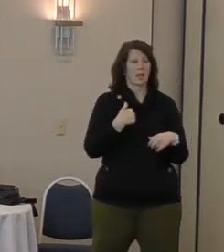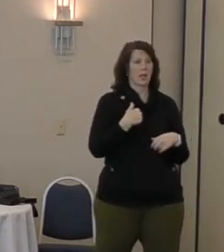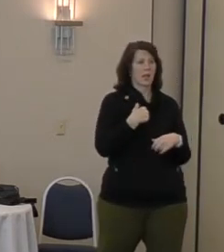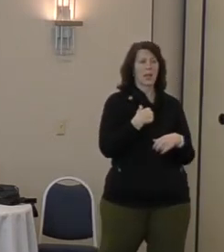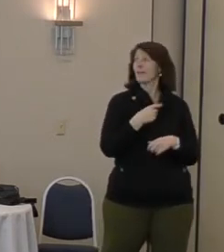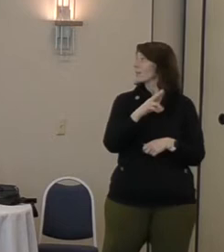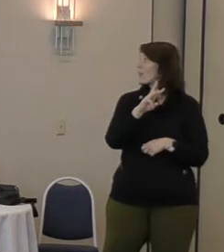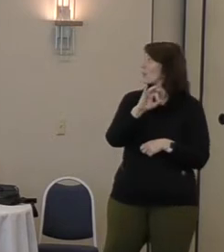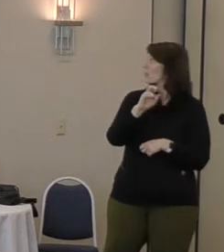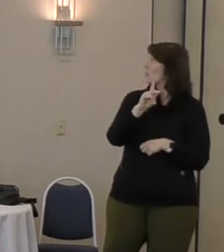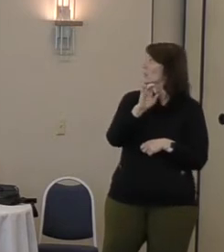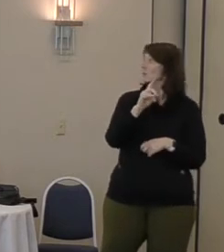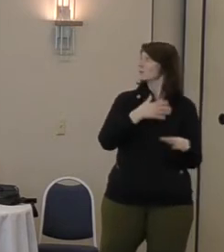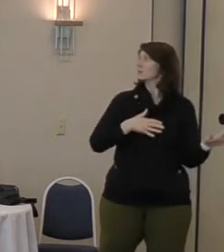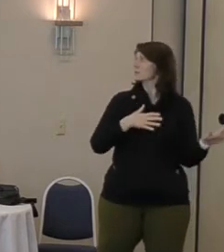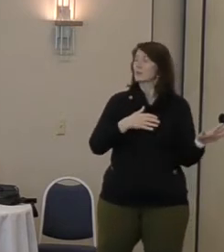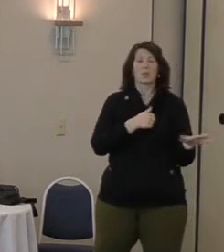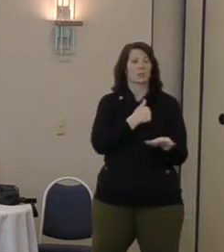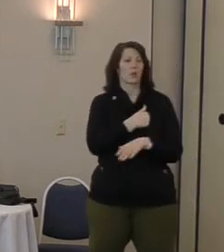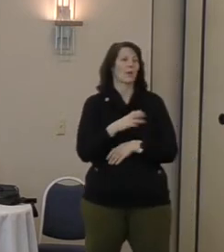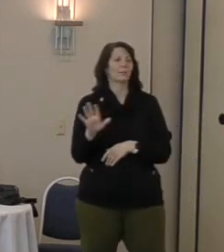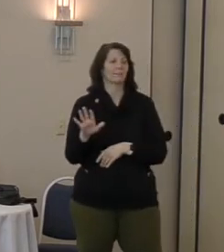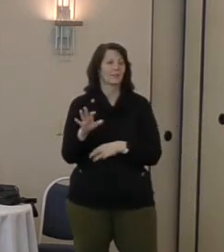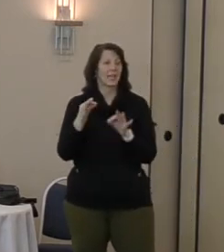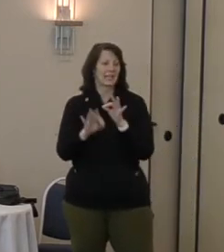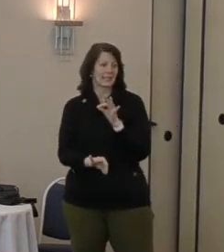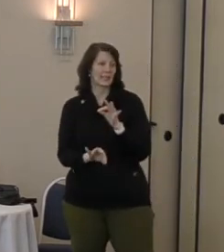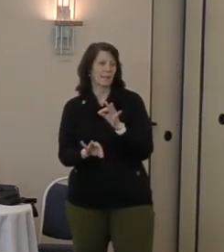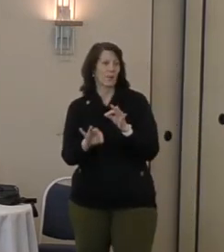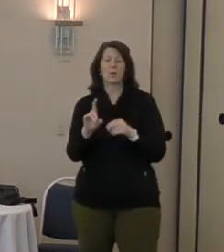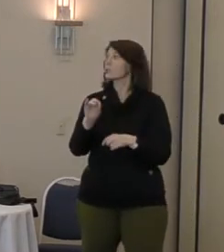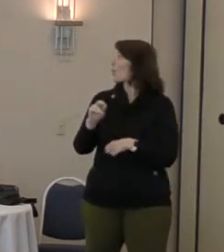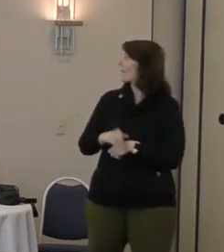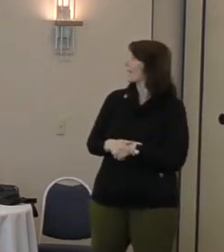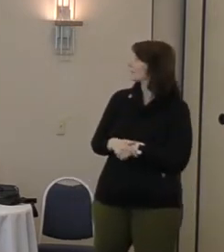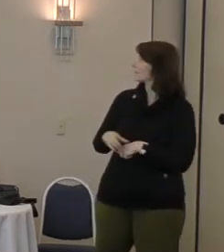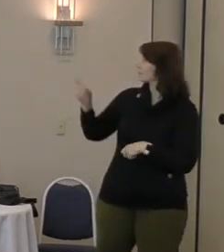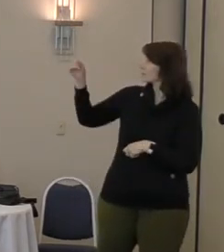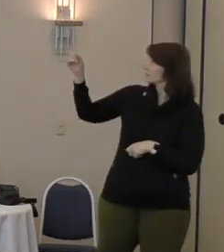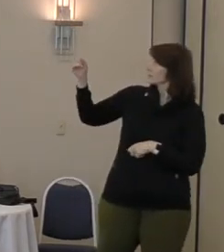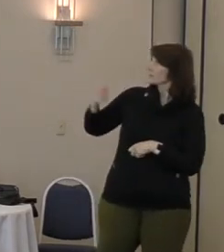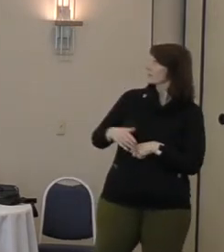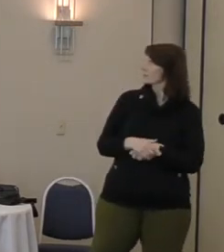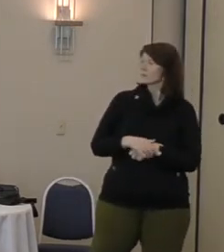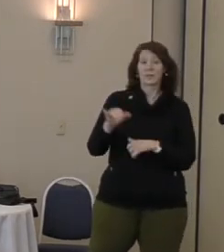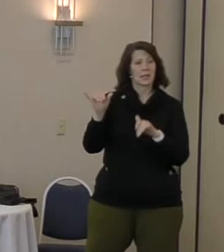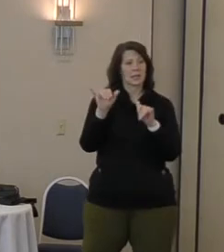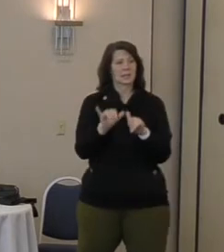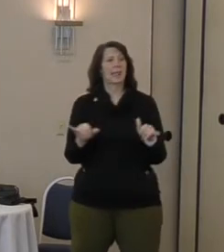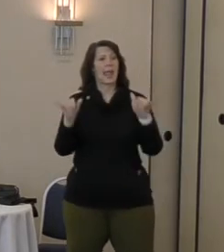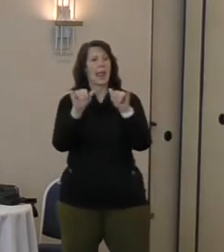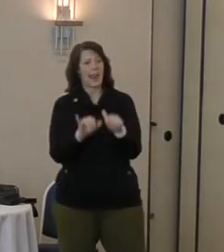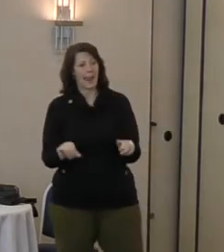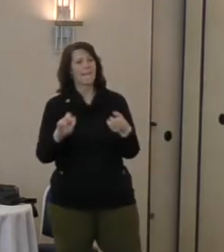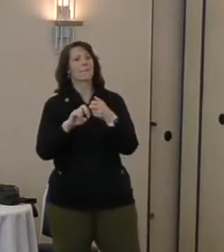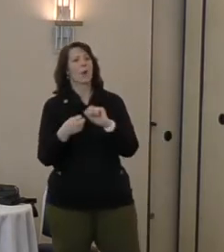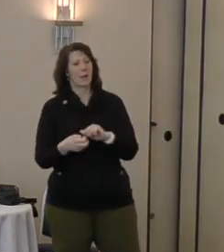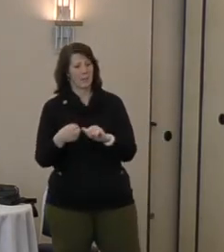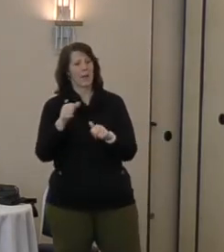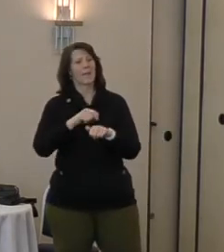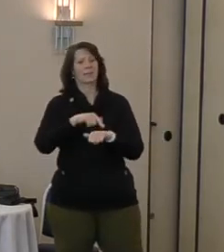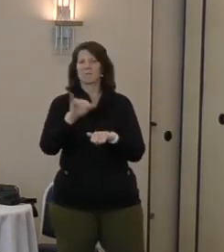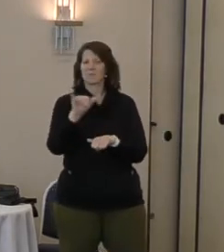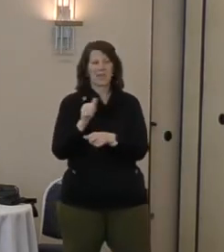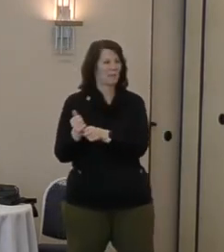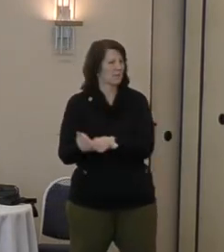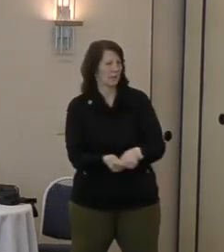wicked domain. Or sorry, let's start with simple domain. A simple domain is you're going to have the same set of problems every single time. Golf is a